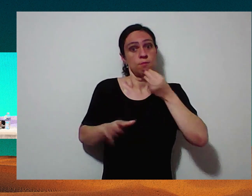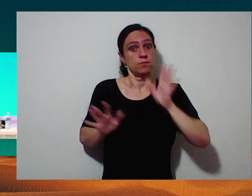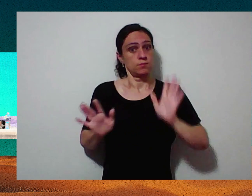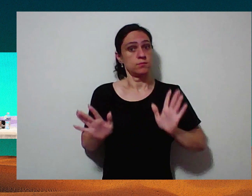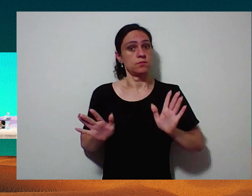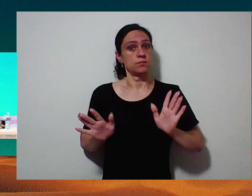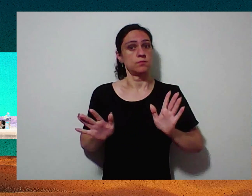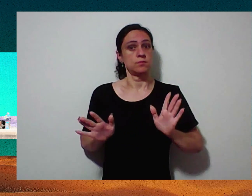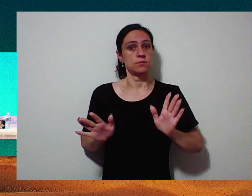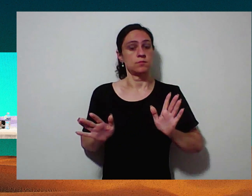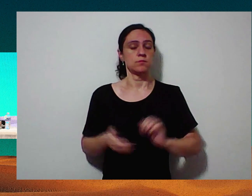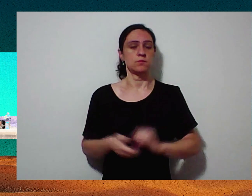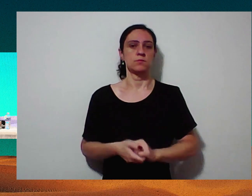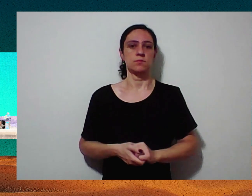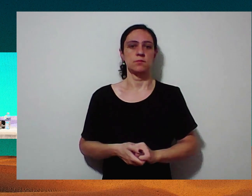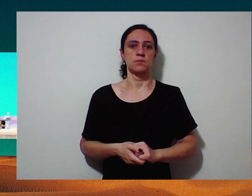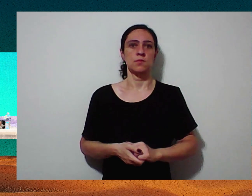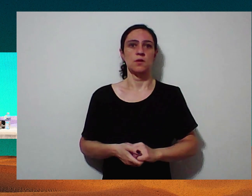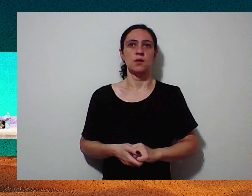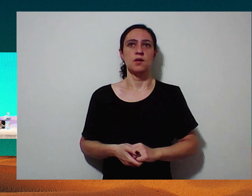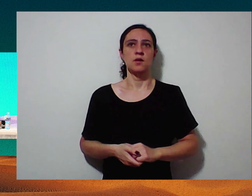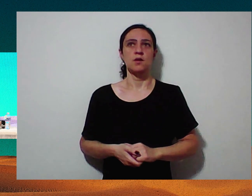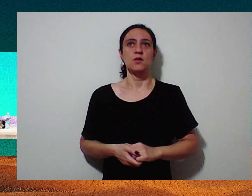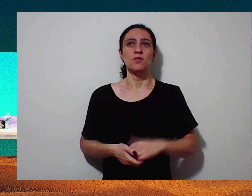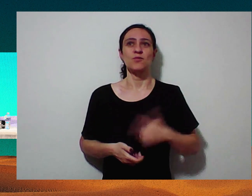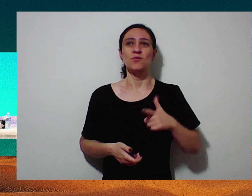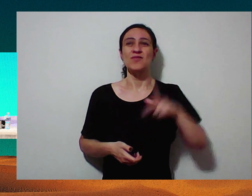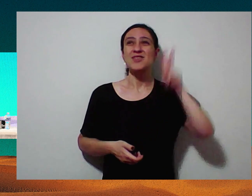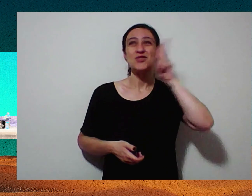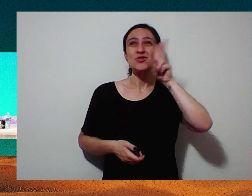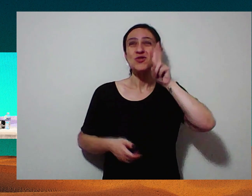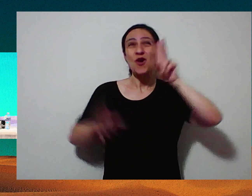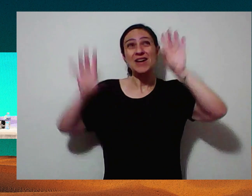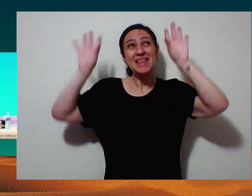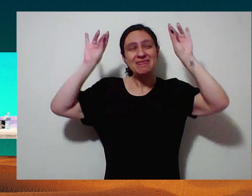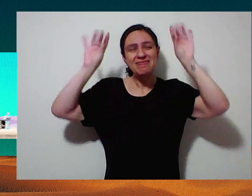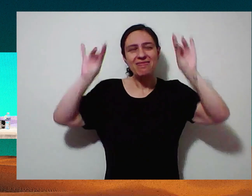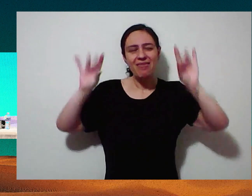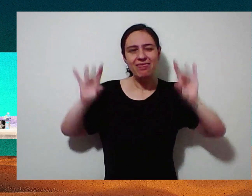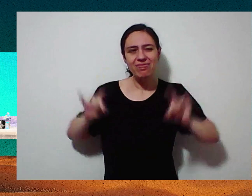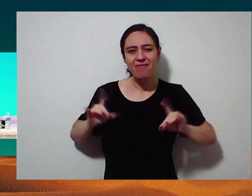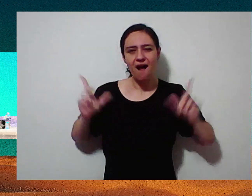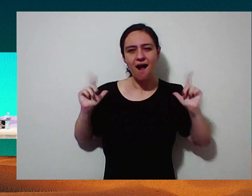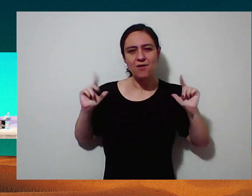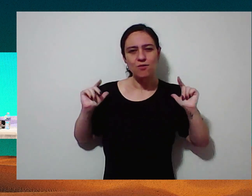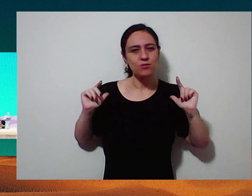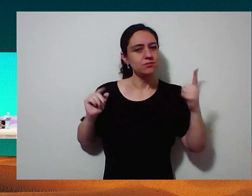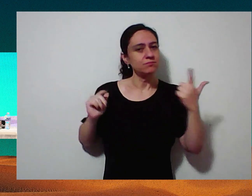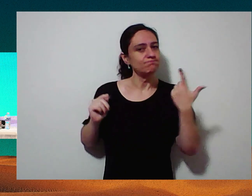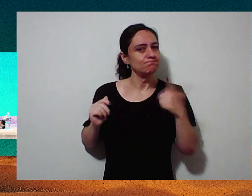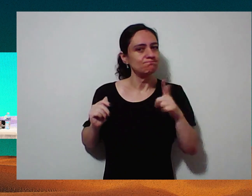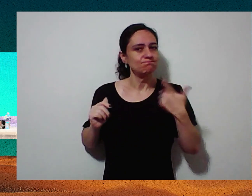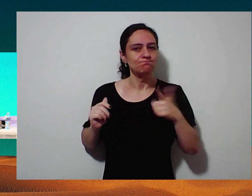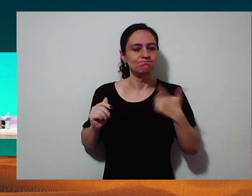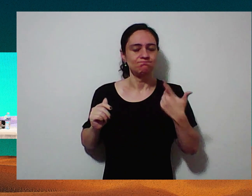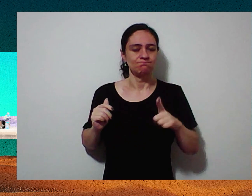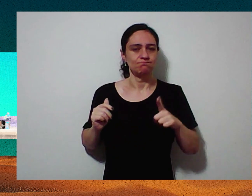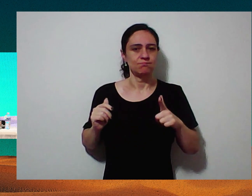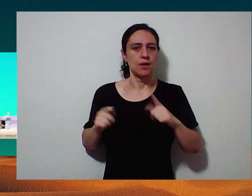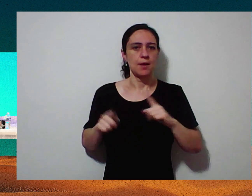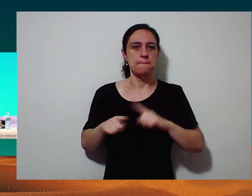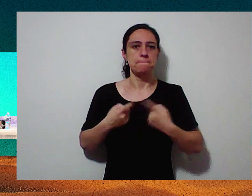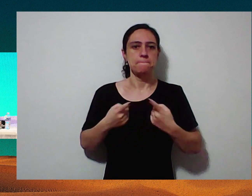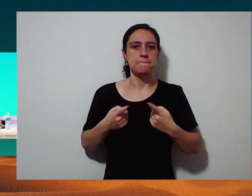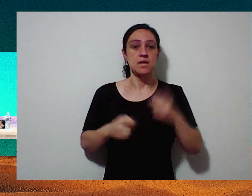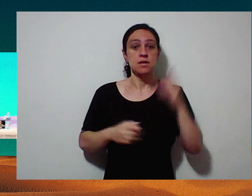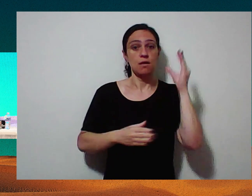detalhada da rebelião de Lúcifer. What does that mean? We do not have a detailed story about Lucifer's rebellion. Mas na história de Caim mostra que